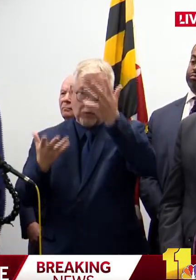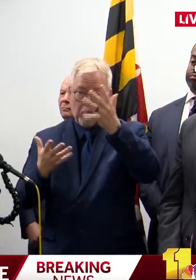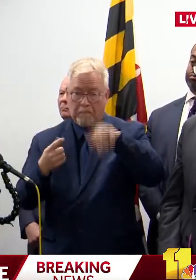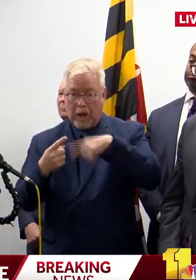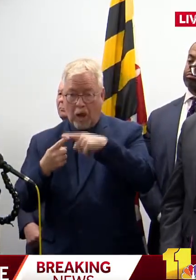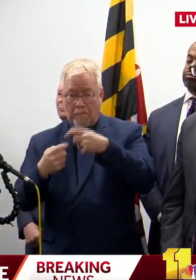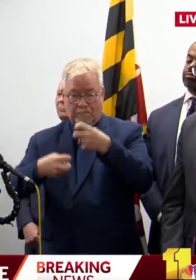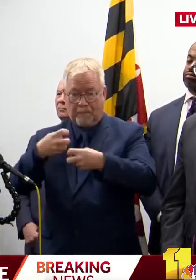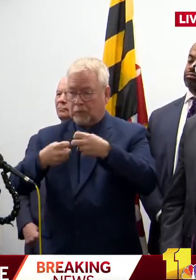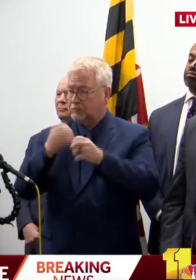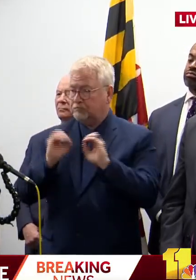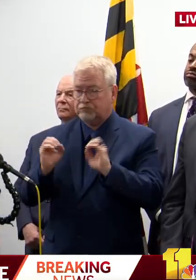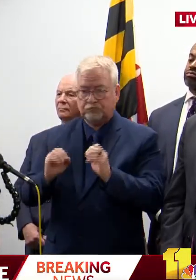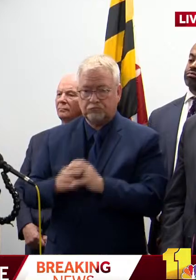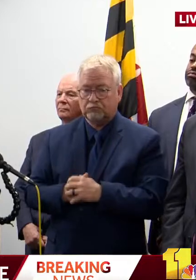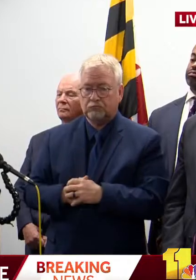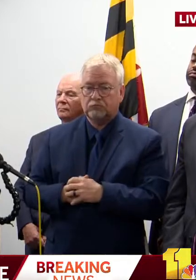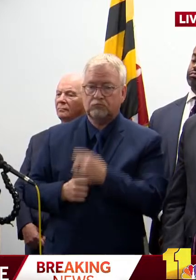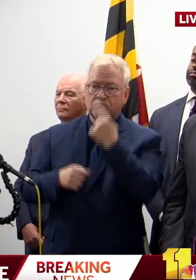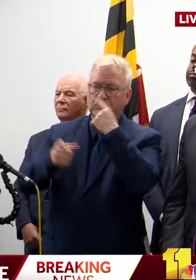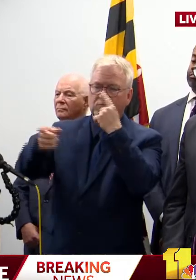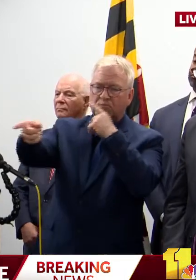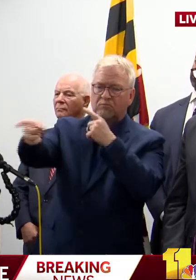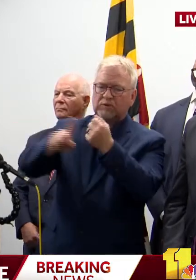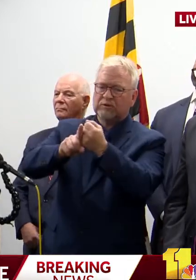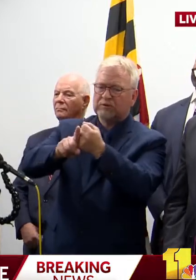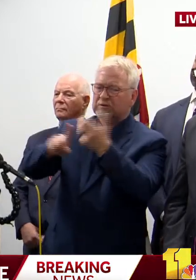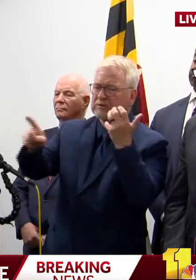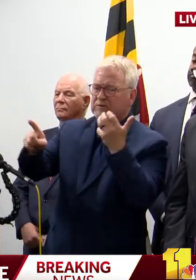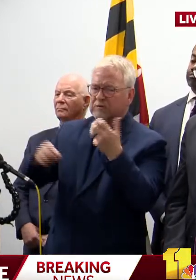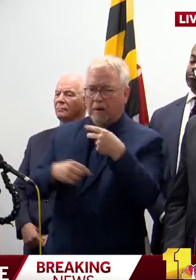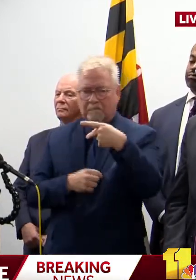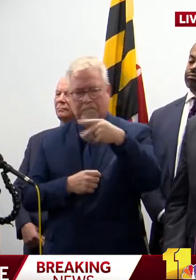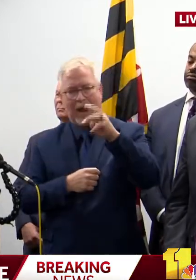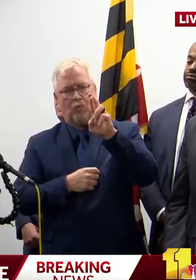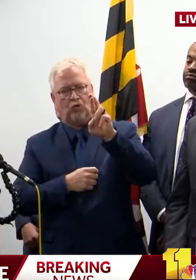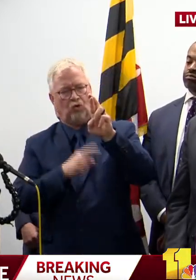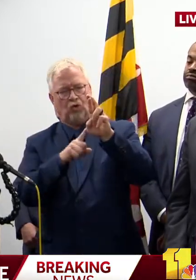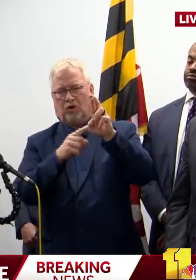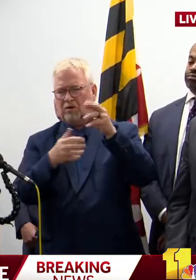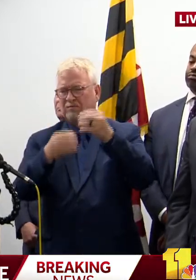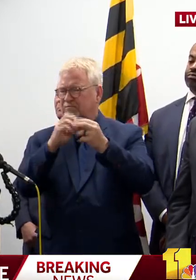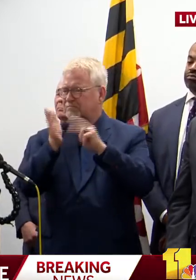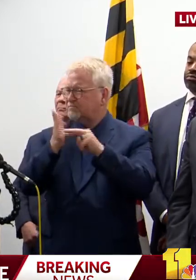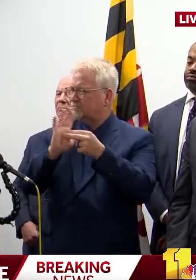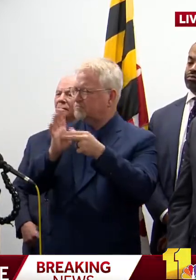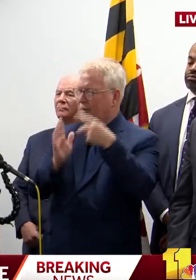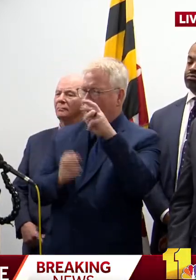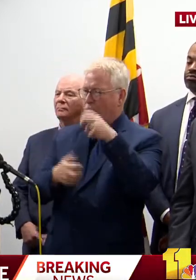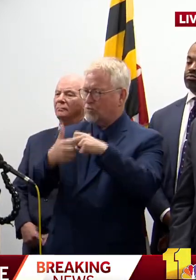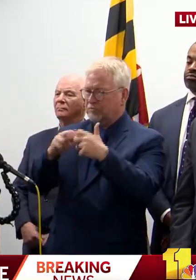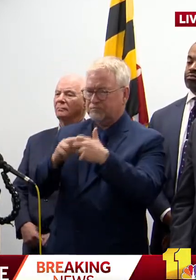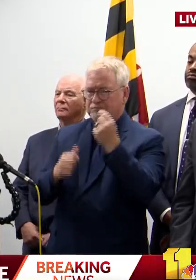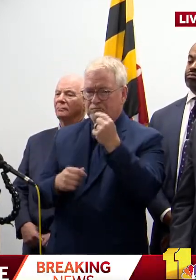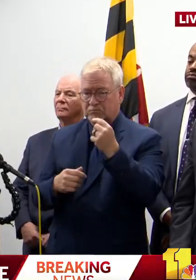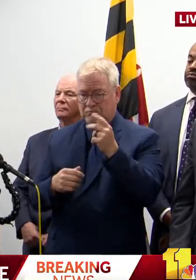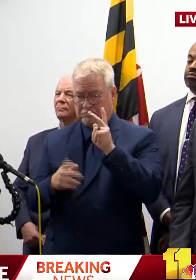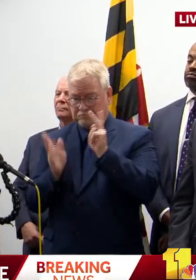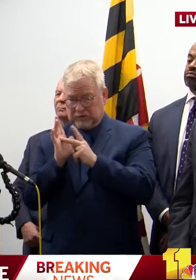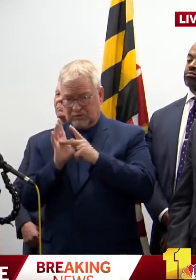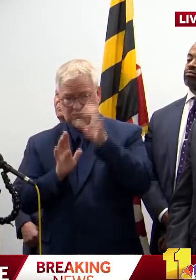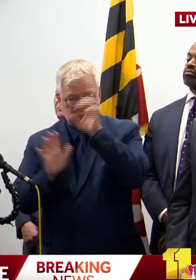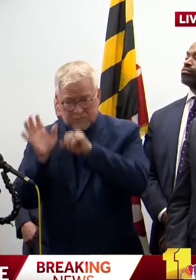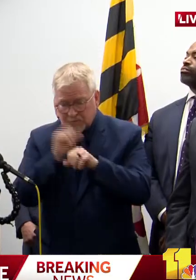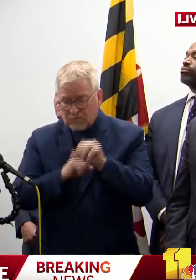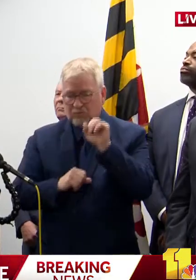Brian? Can you say any more about what the power issue was? There have been some conjecture that maybe fuel